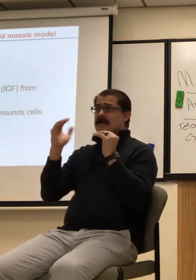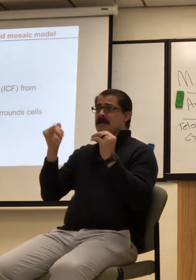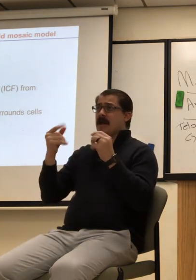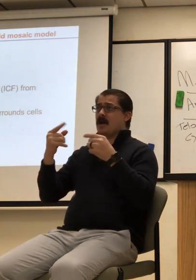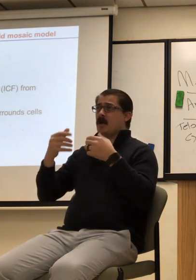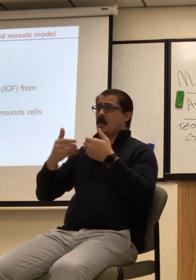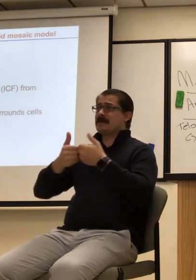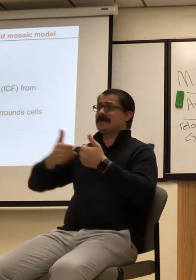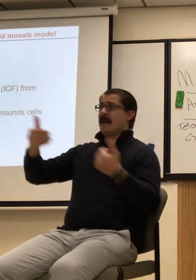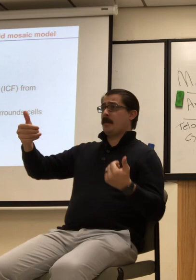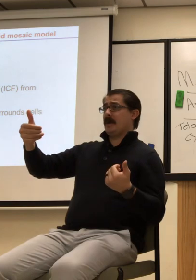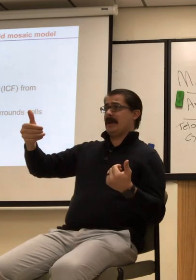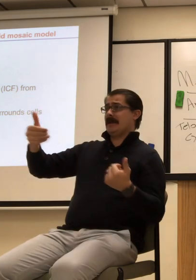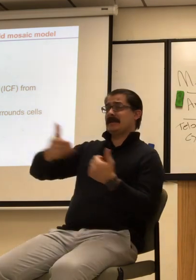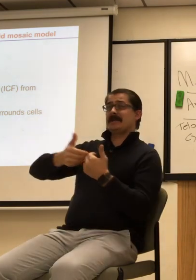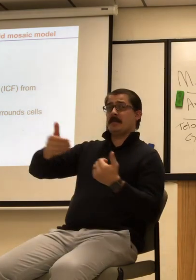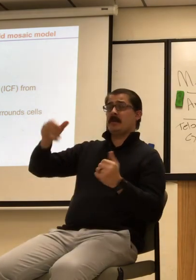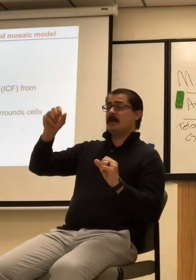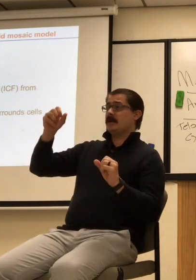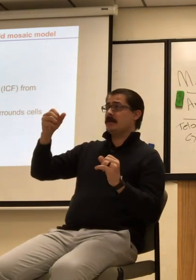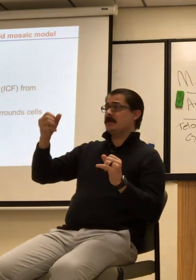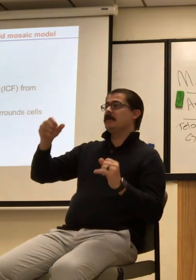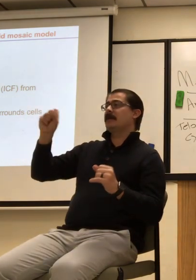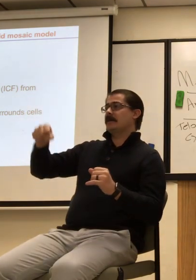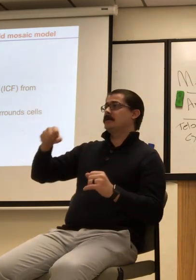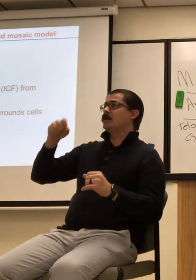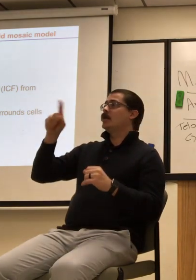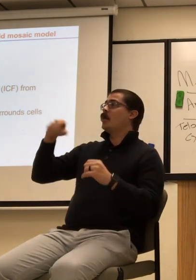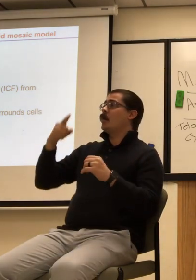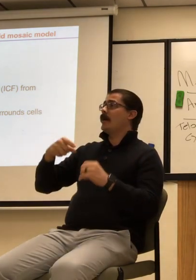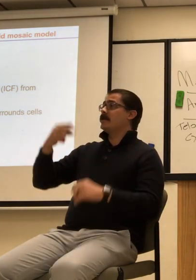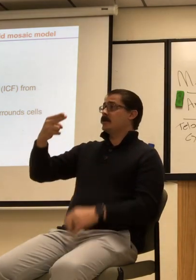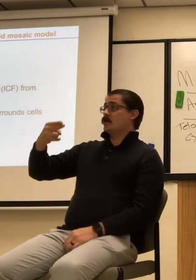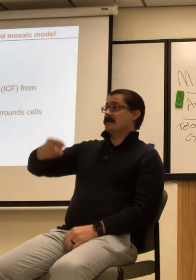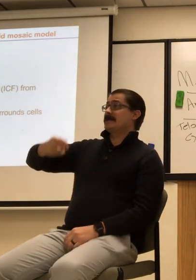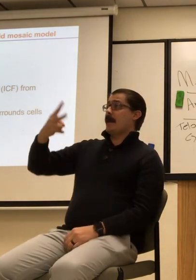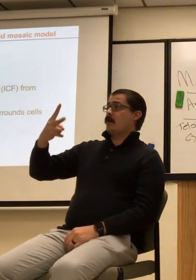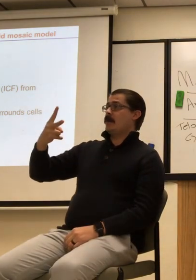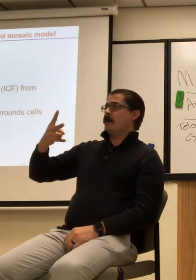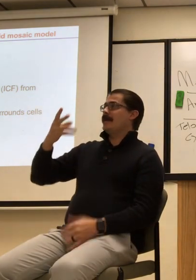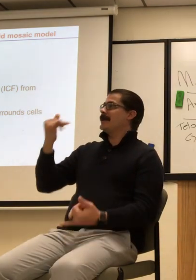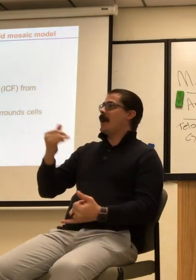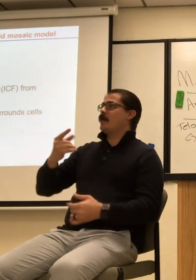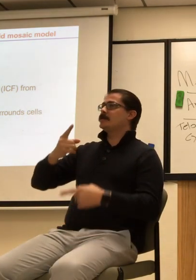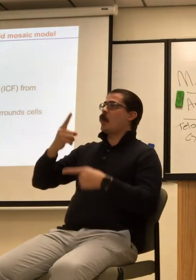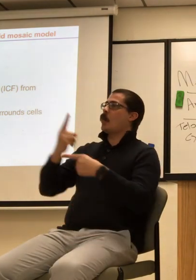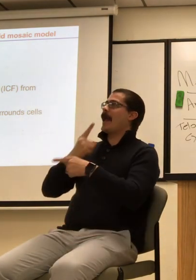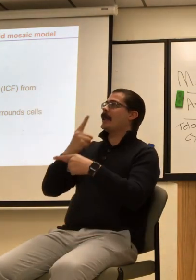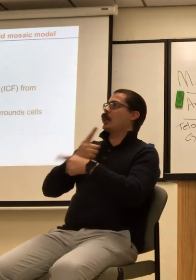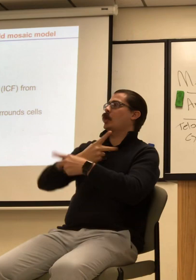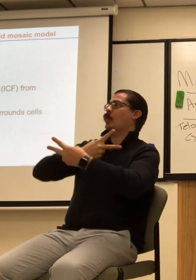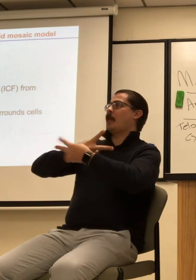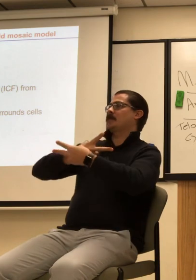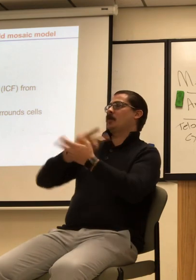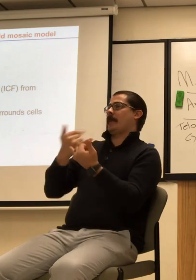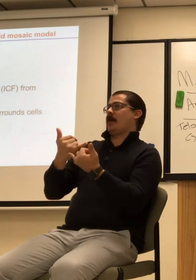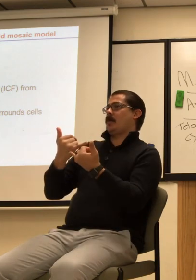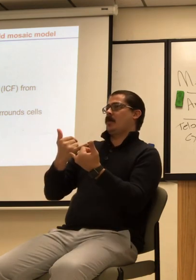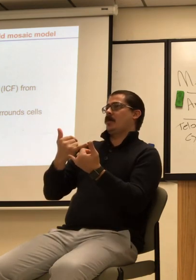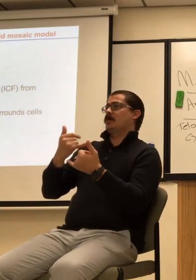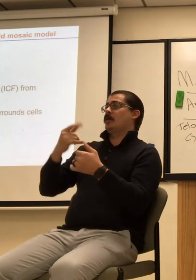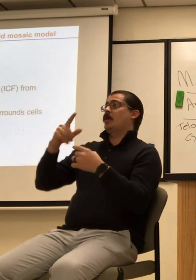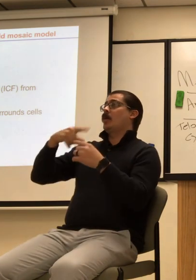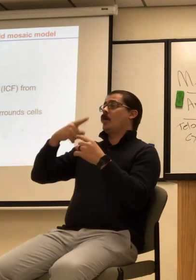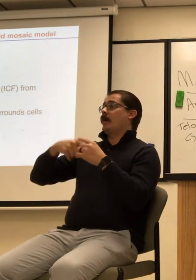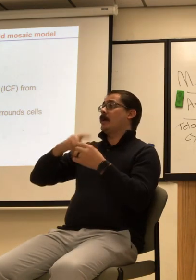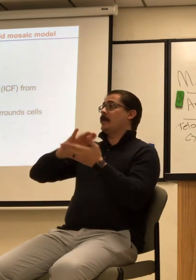independent? Yes. Once you separate the sister chromatids, it's just a regular chromosome. And once it gets to